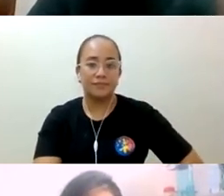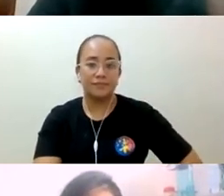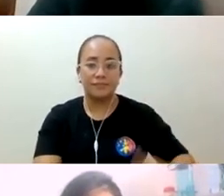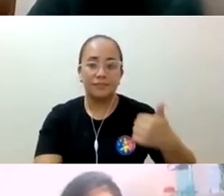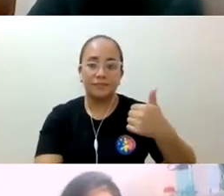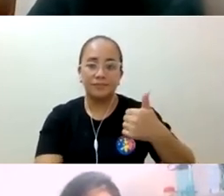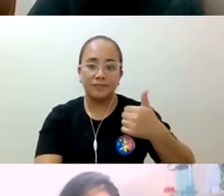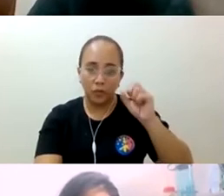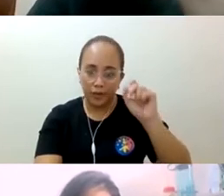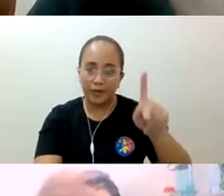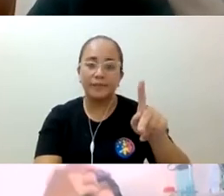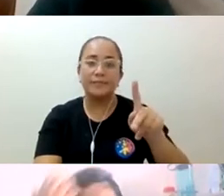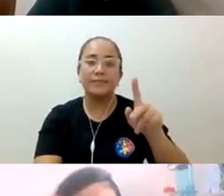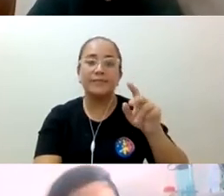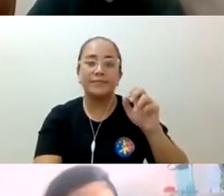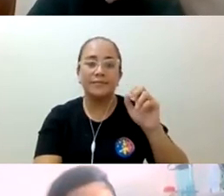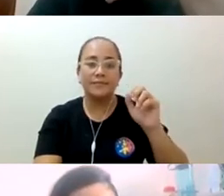Okay.